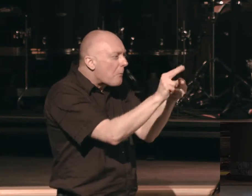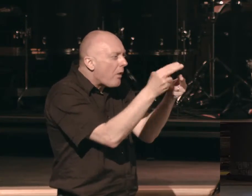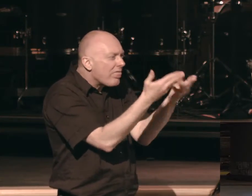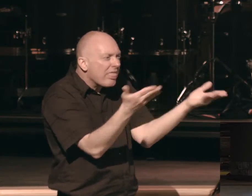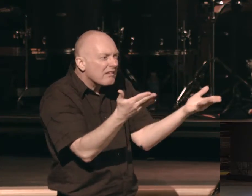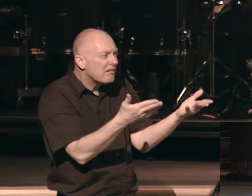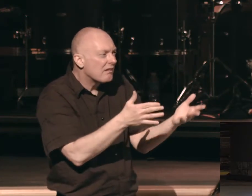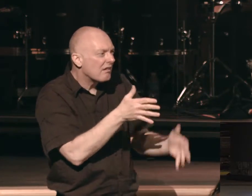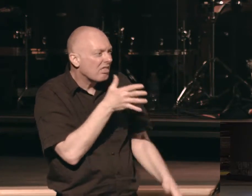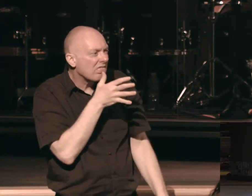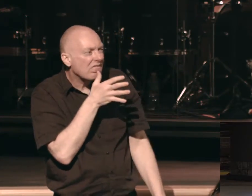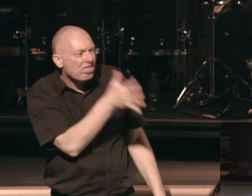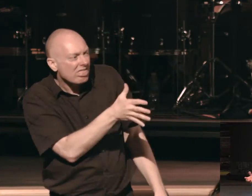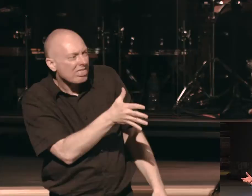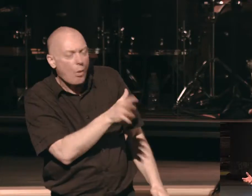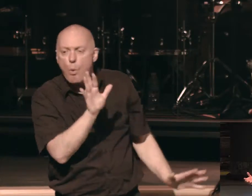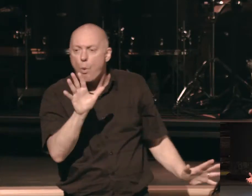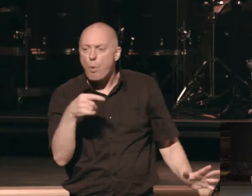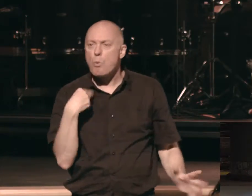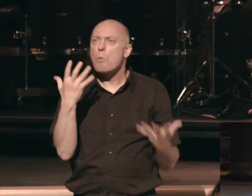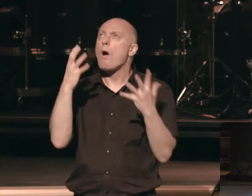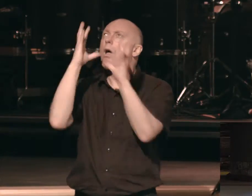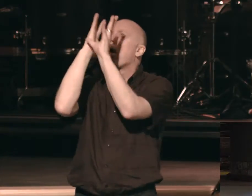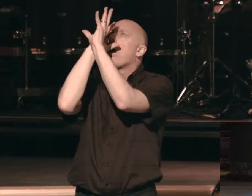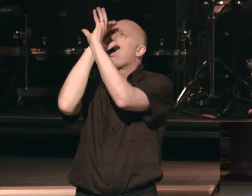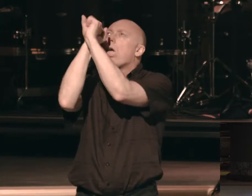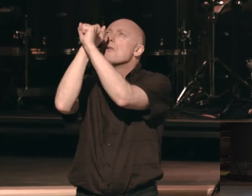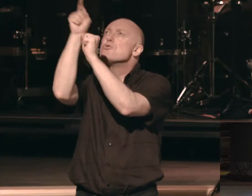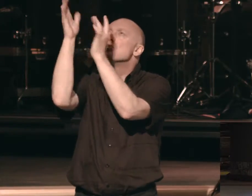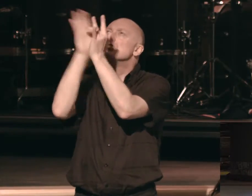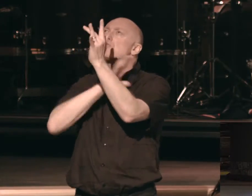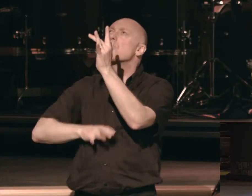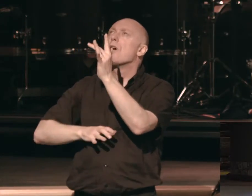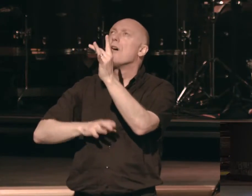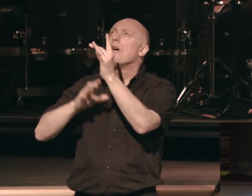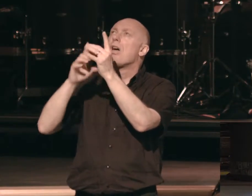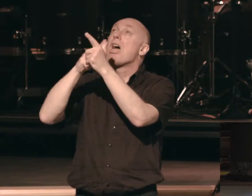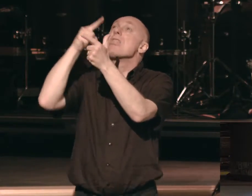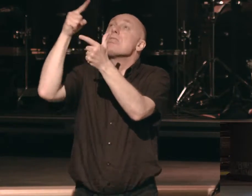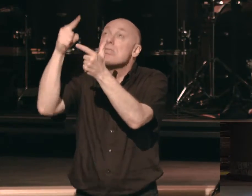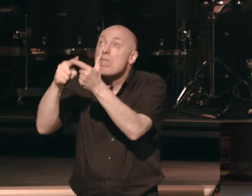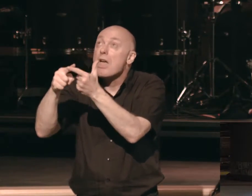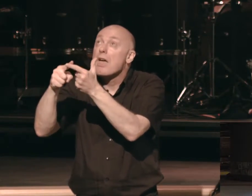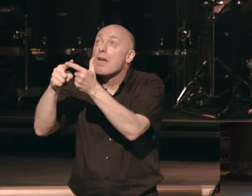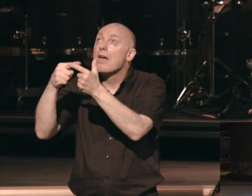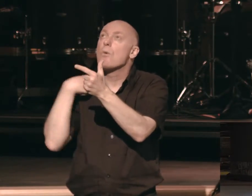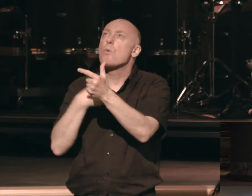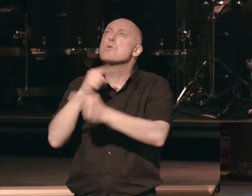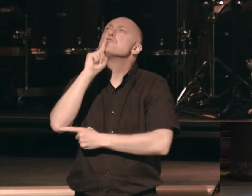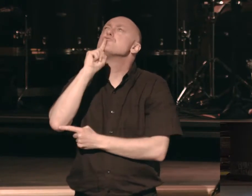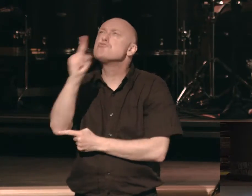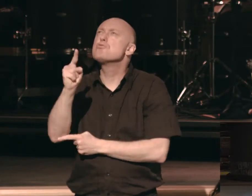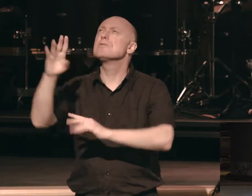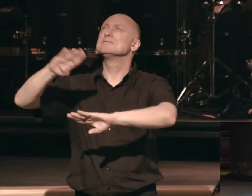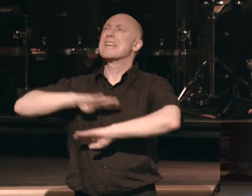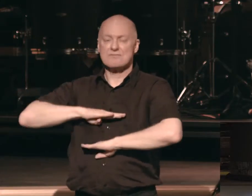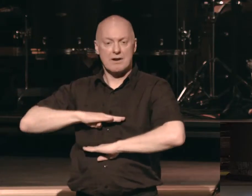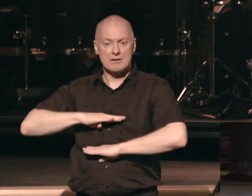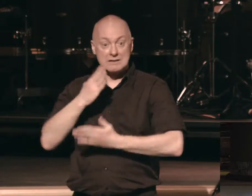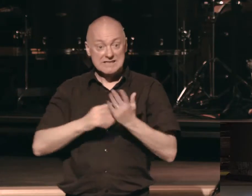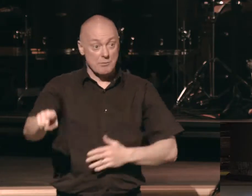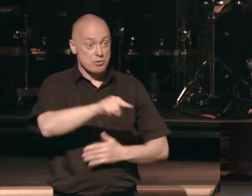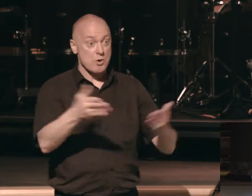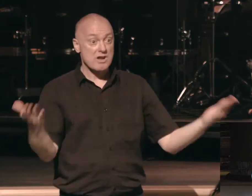temporary, trivial bleh. Capture us with you, Jesus Christ, because then and only then will we be